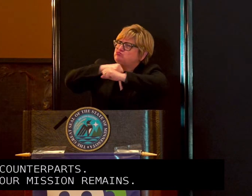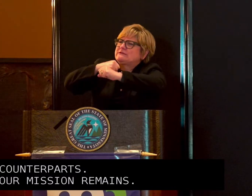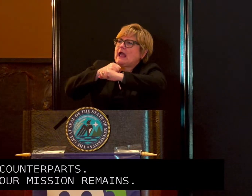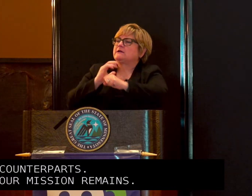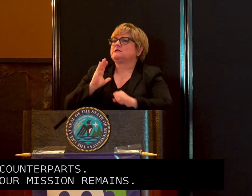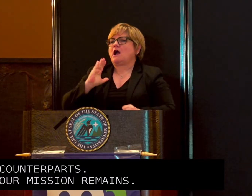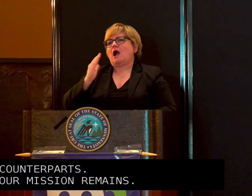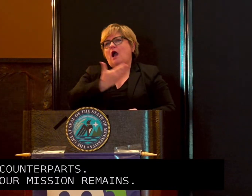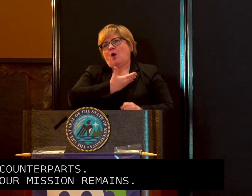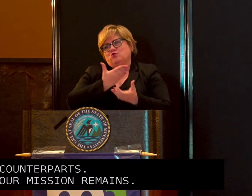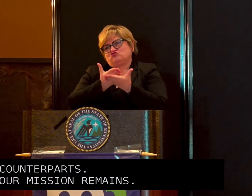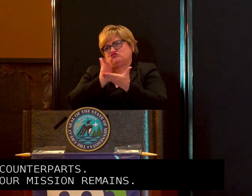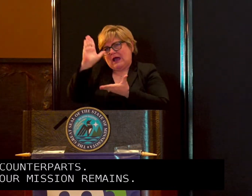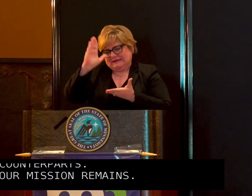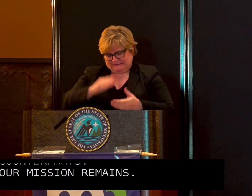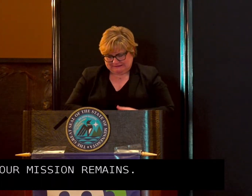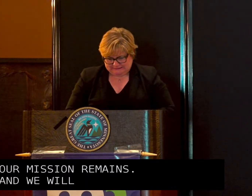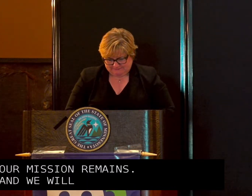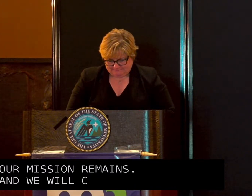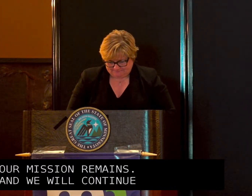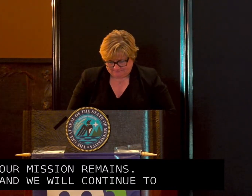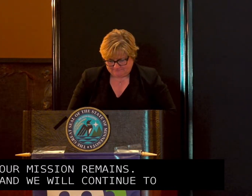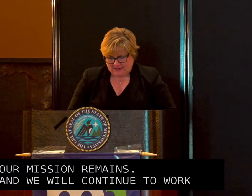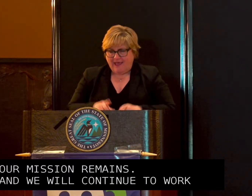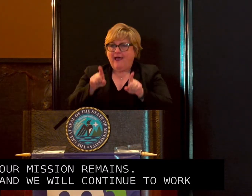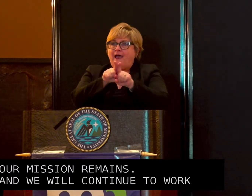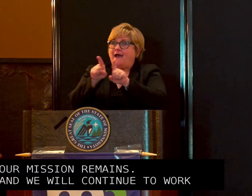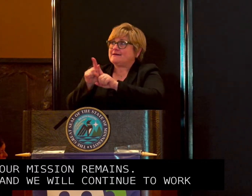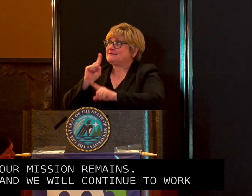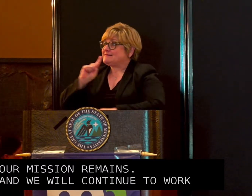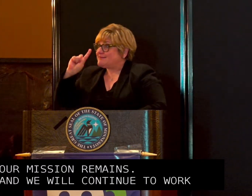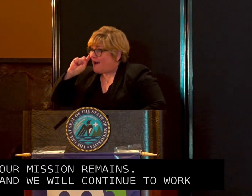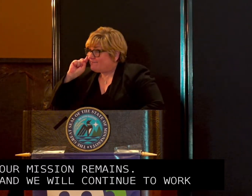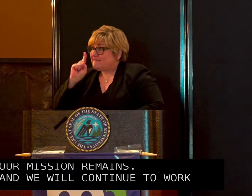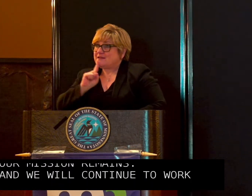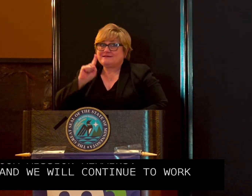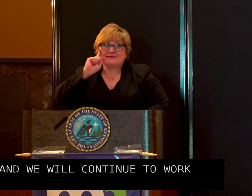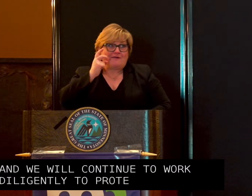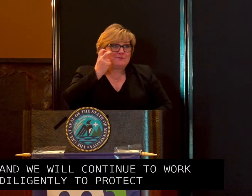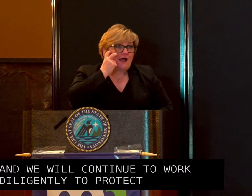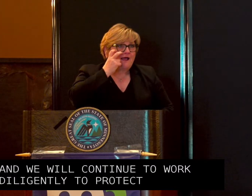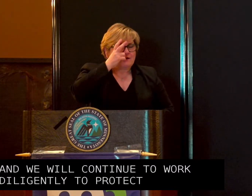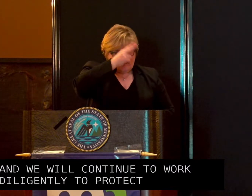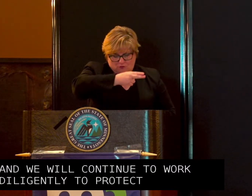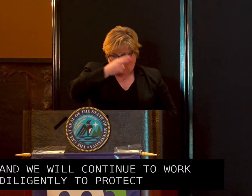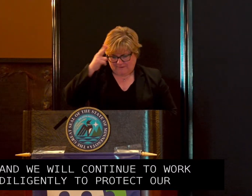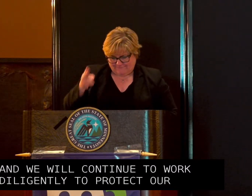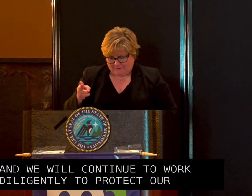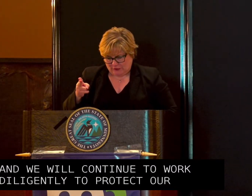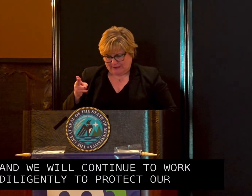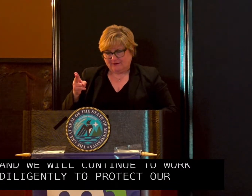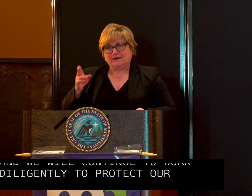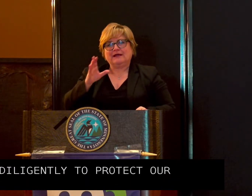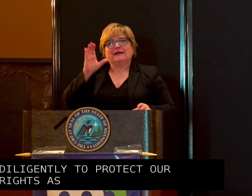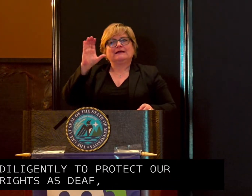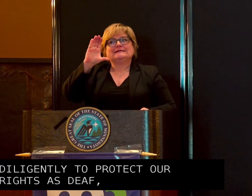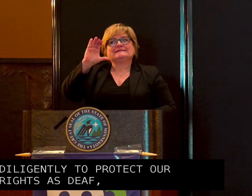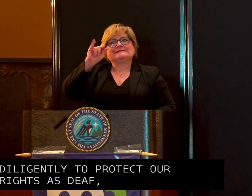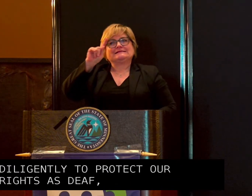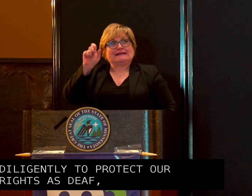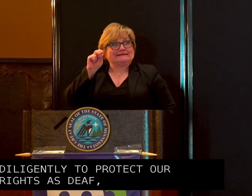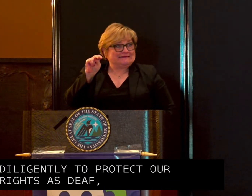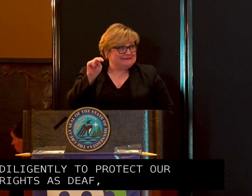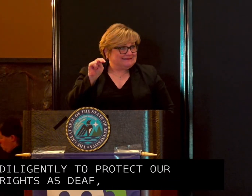and we will continue to work diligently to protect our rights as deaf, deafblind, and hard